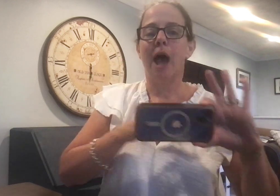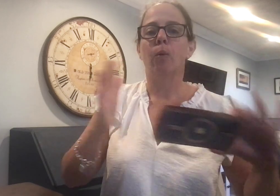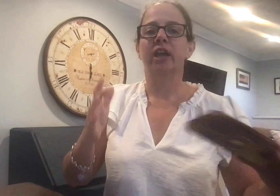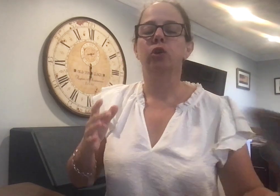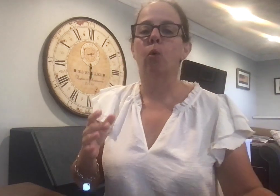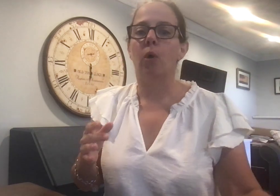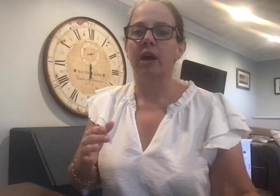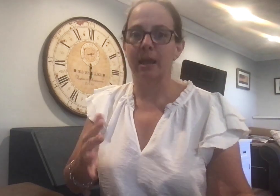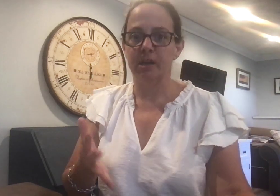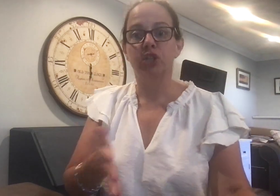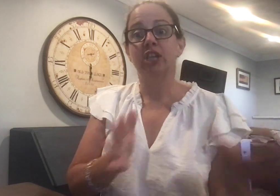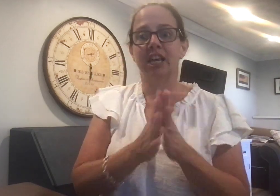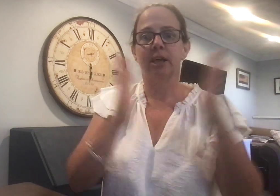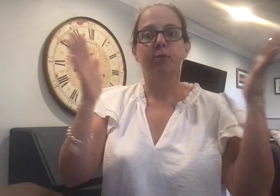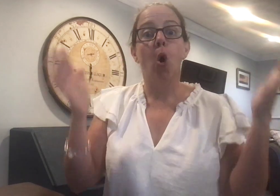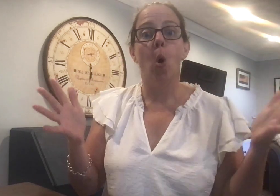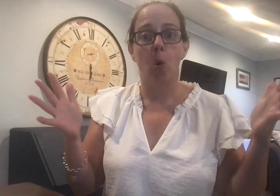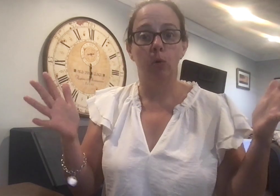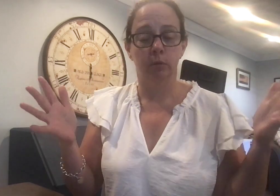way your image takes up the whole